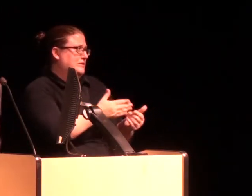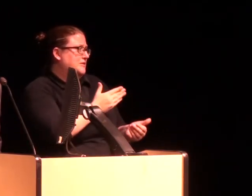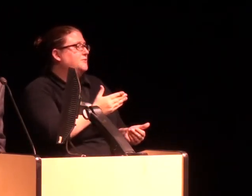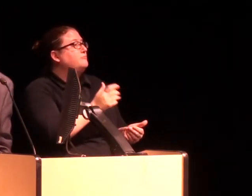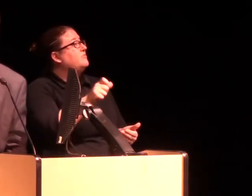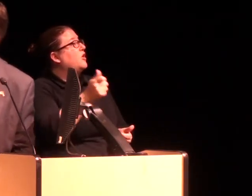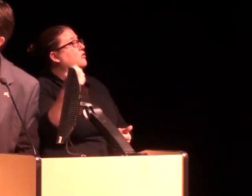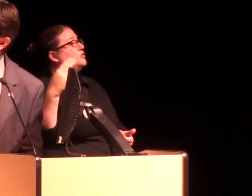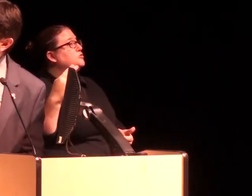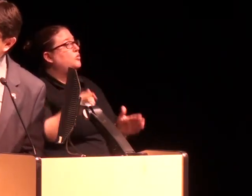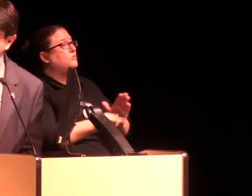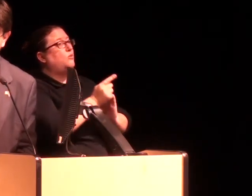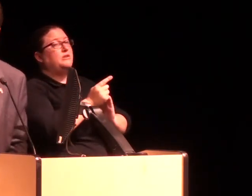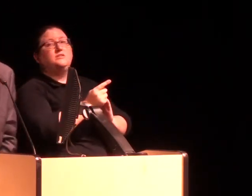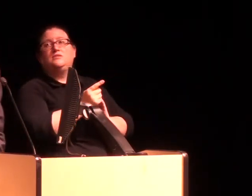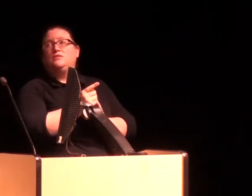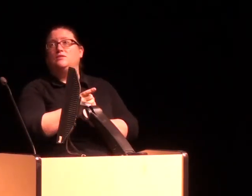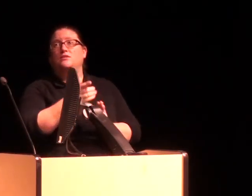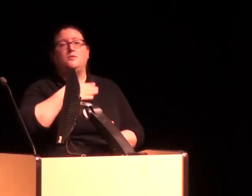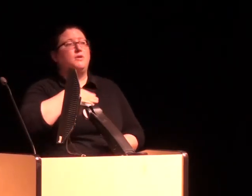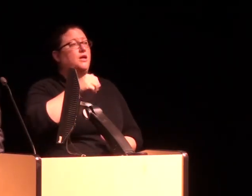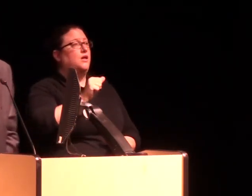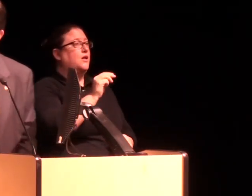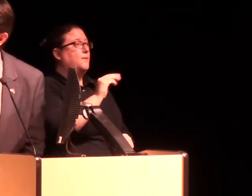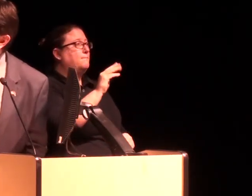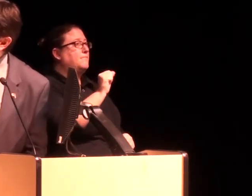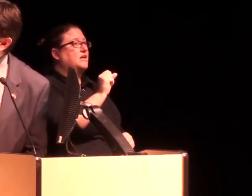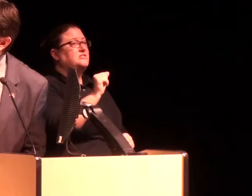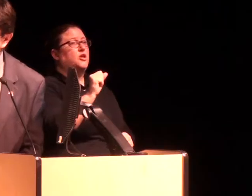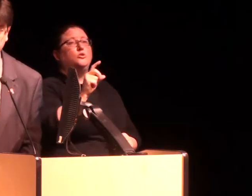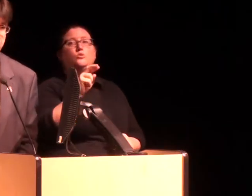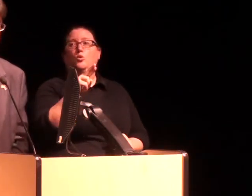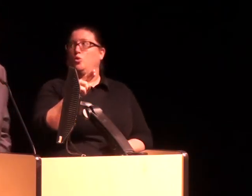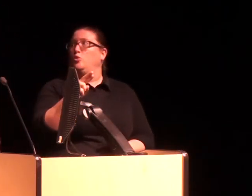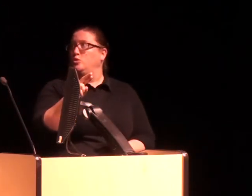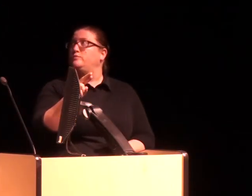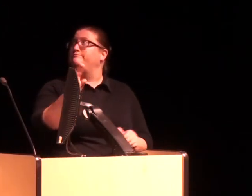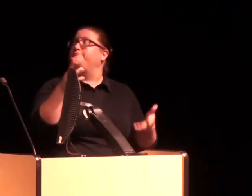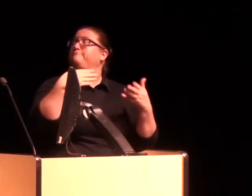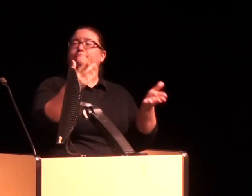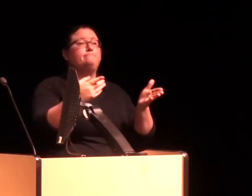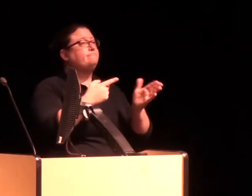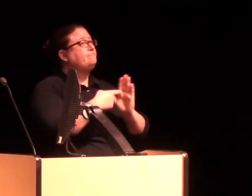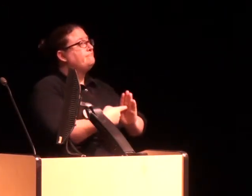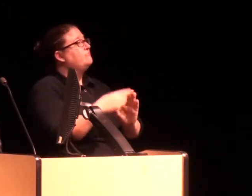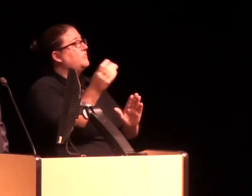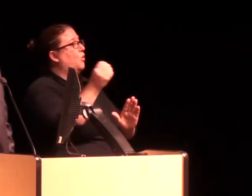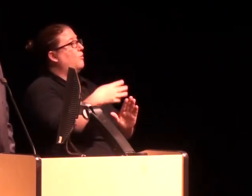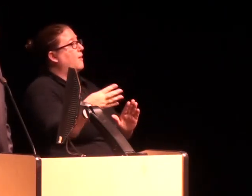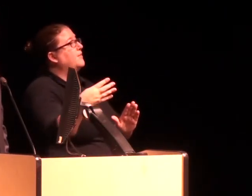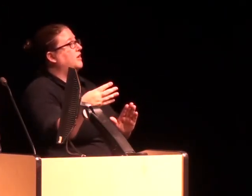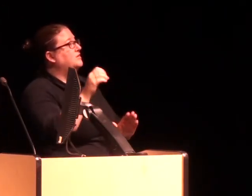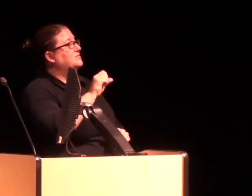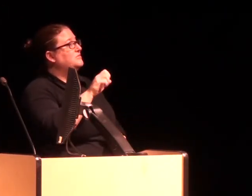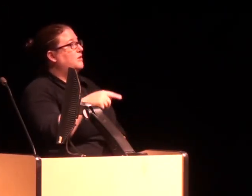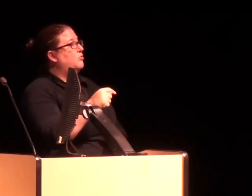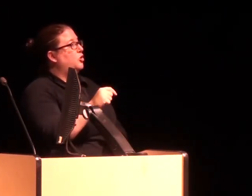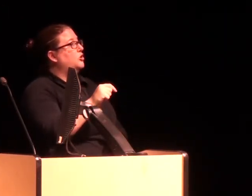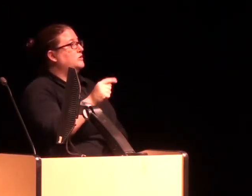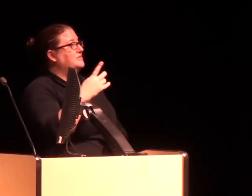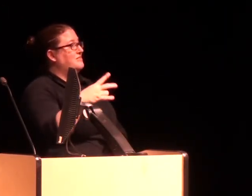historic moment. My ambassador, Jose Ramon Cabañas, presented his credential to President Obama on September